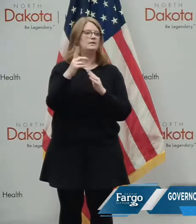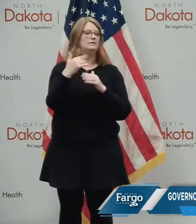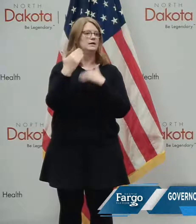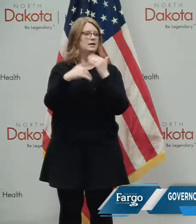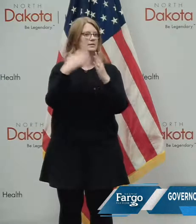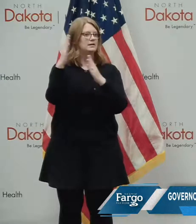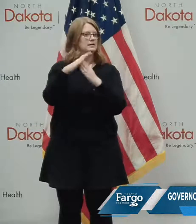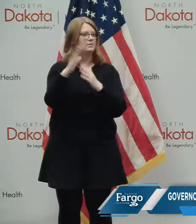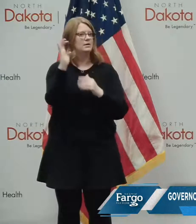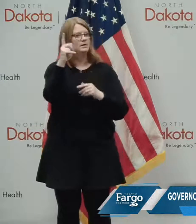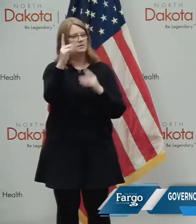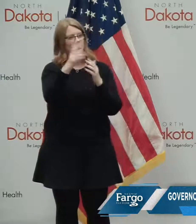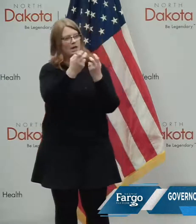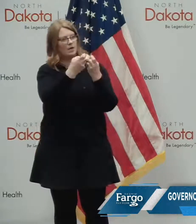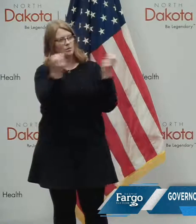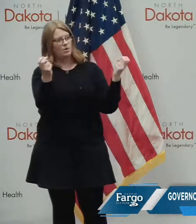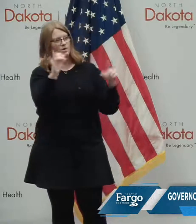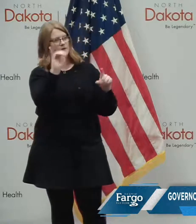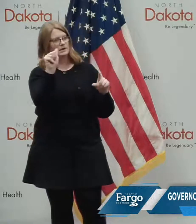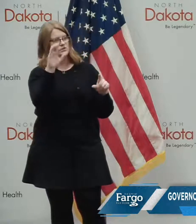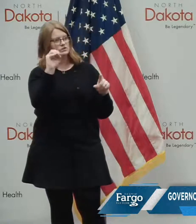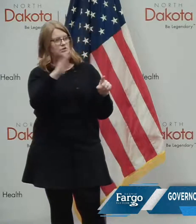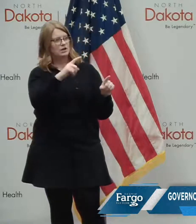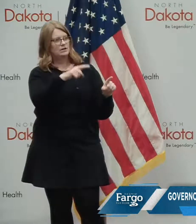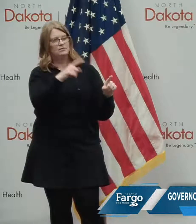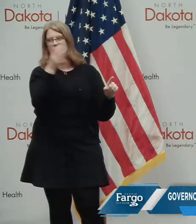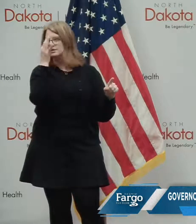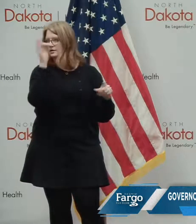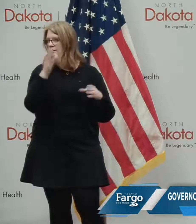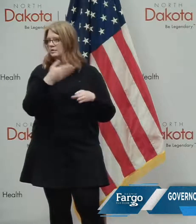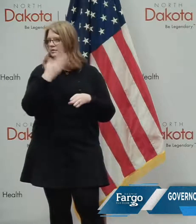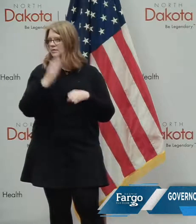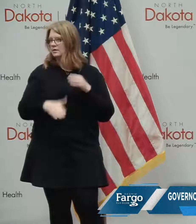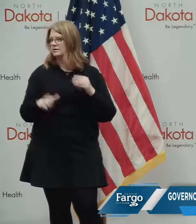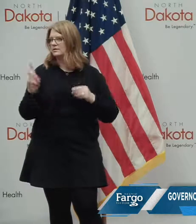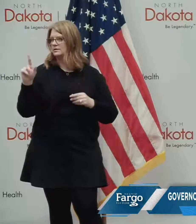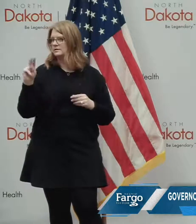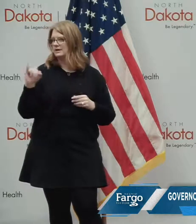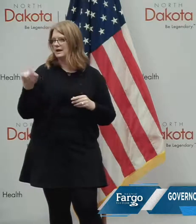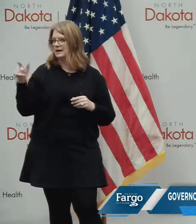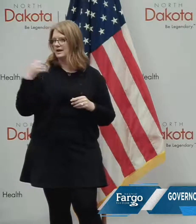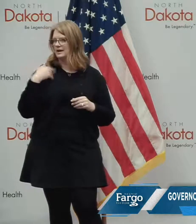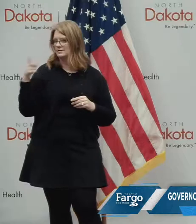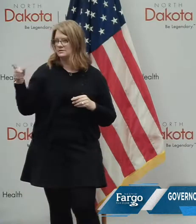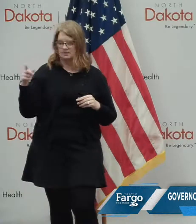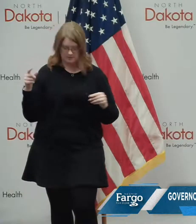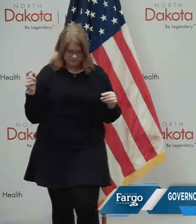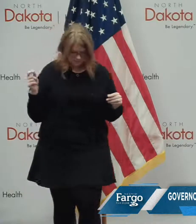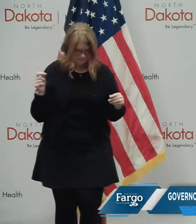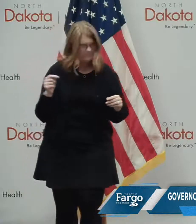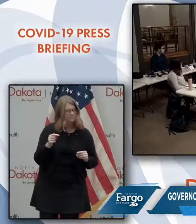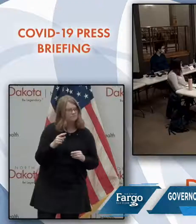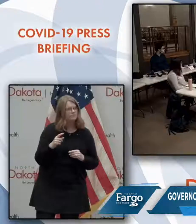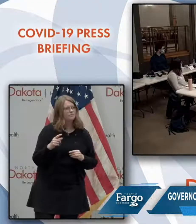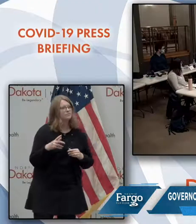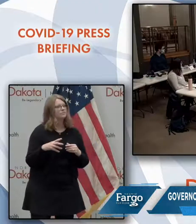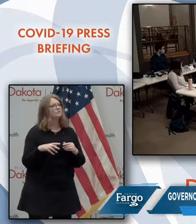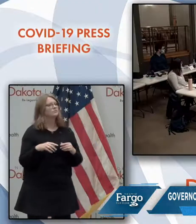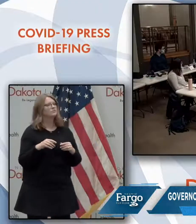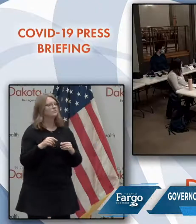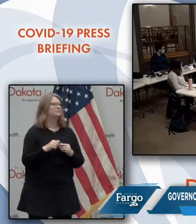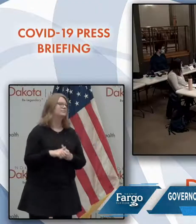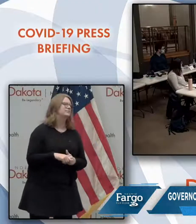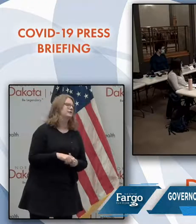the back row, and then Jacob, and then I think we're nearing a wrapping up unless Danny's got some. But follow-up question to what Jack just